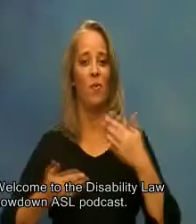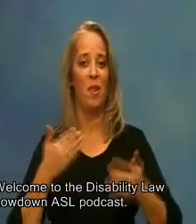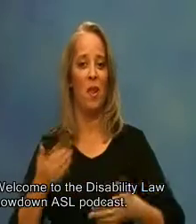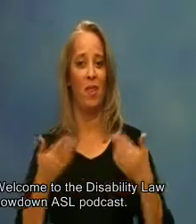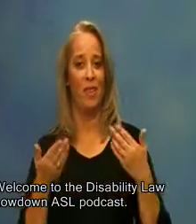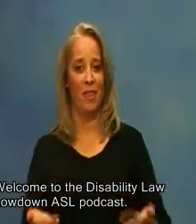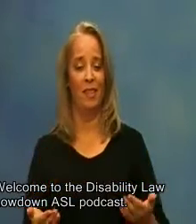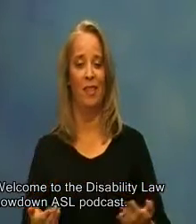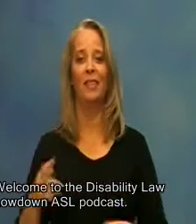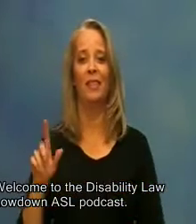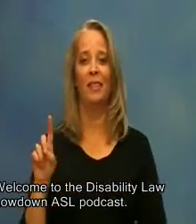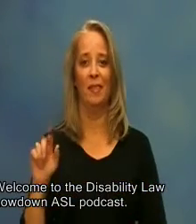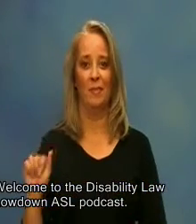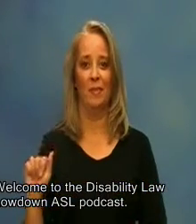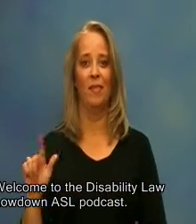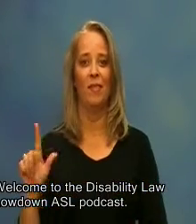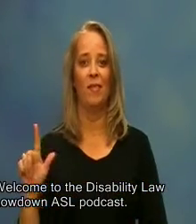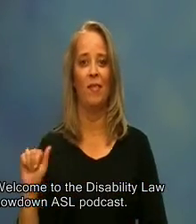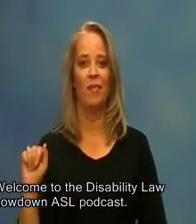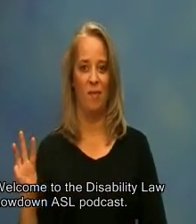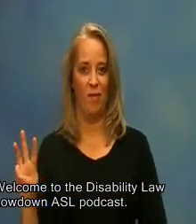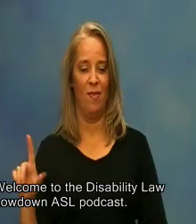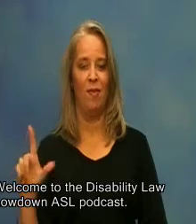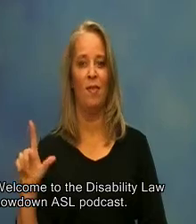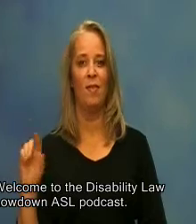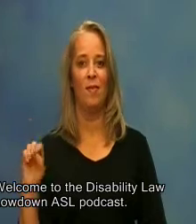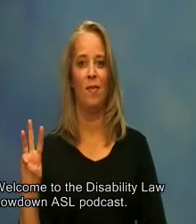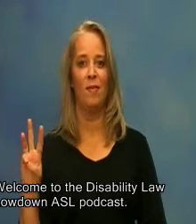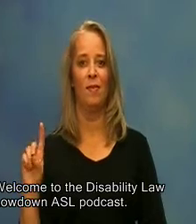Research. Welcome to the Disability Law Lowdown ASL Podcast.